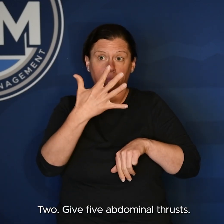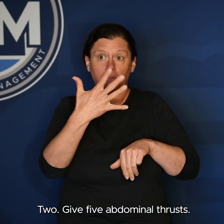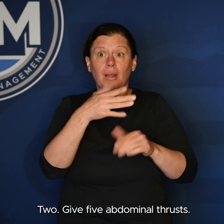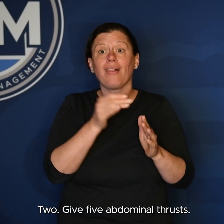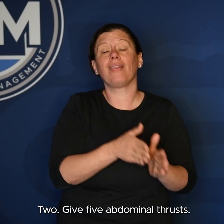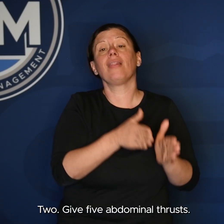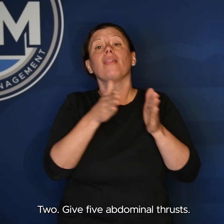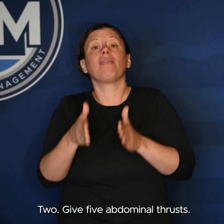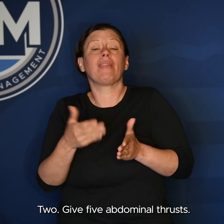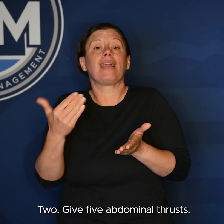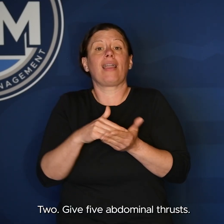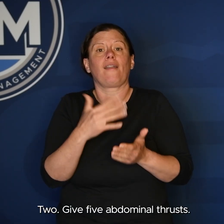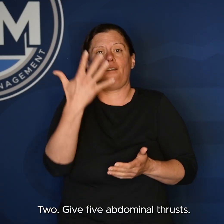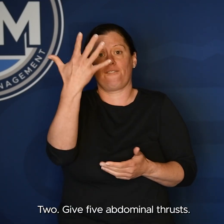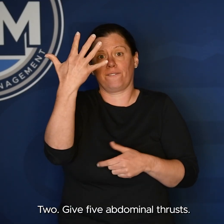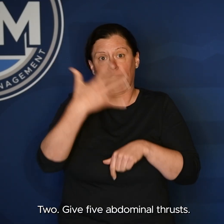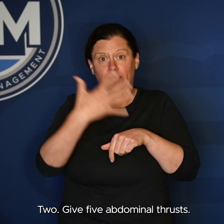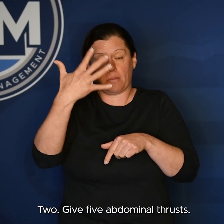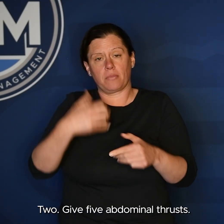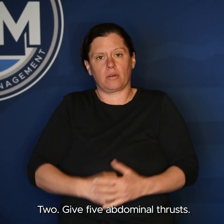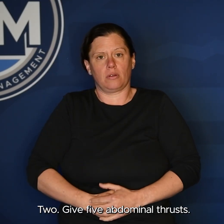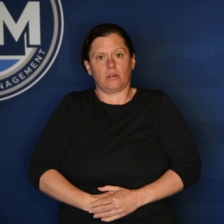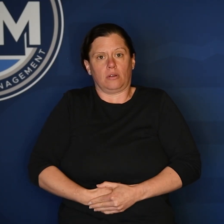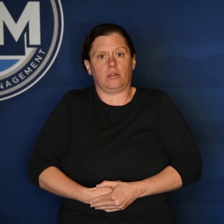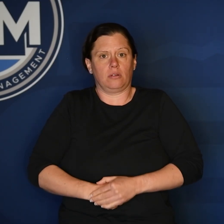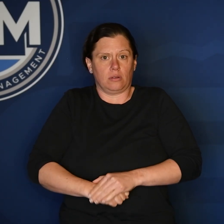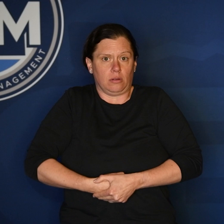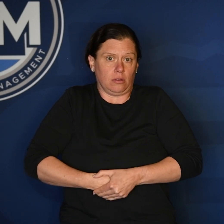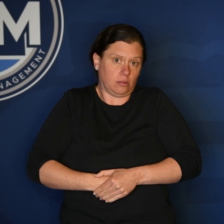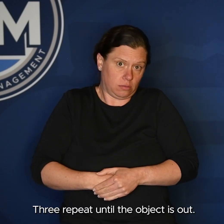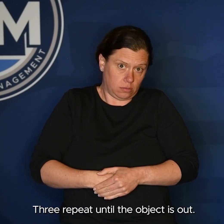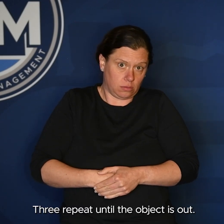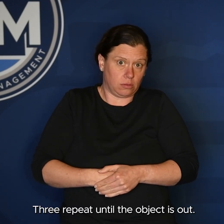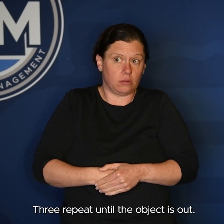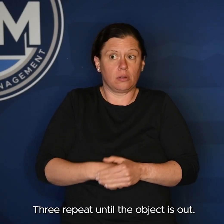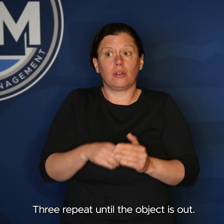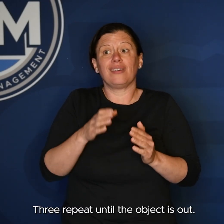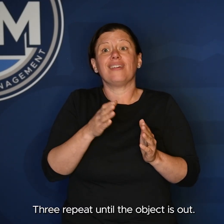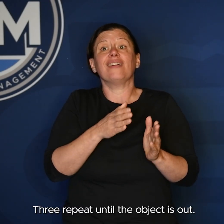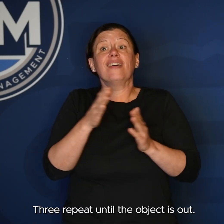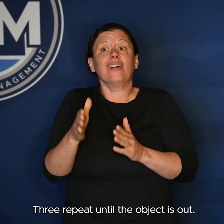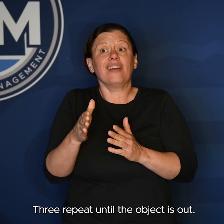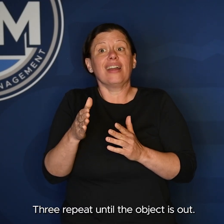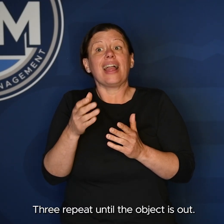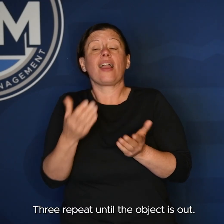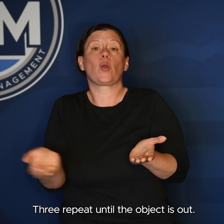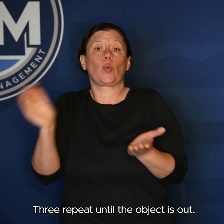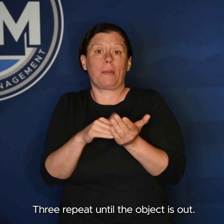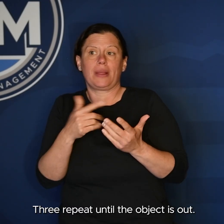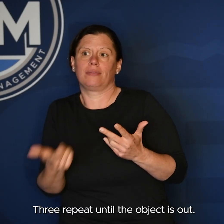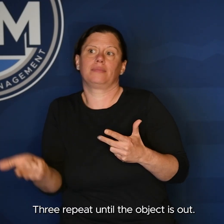2. Give 5 abdominal thrusts. 3. Repeat until the object is out.